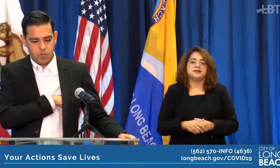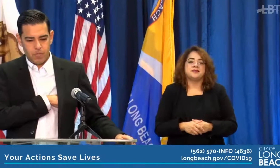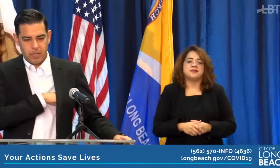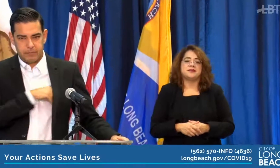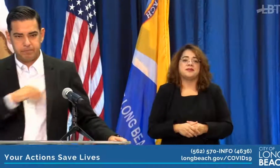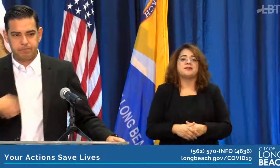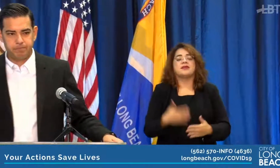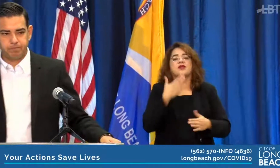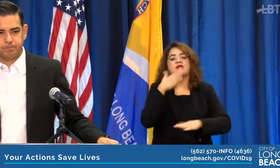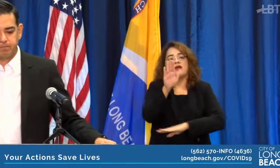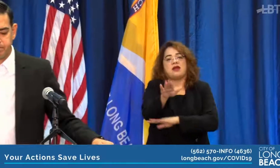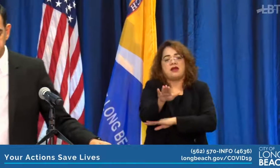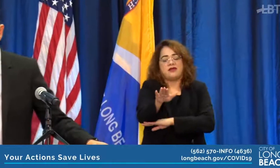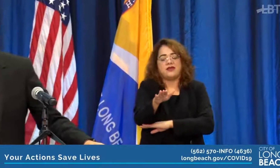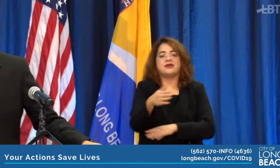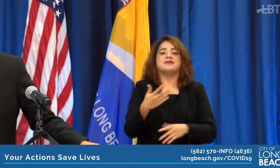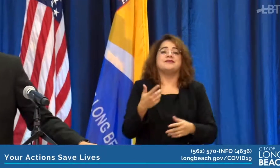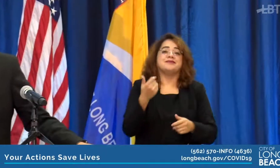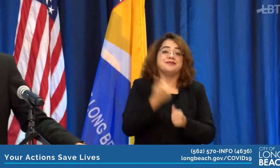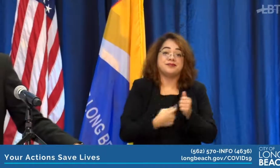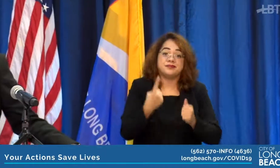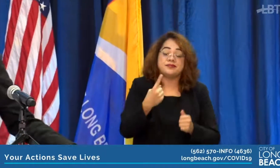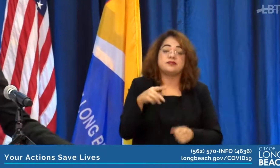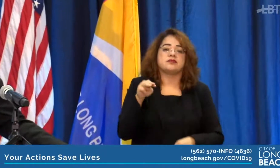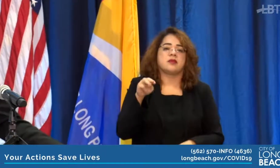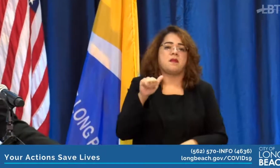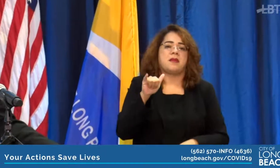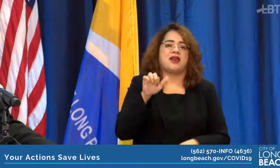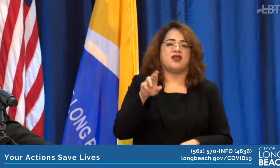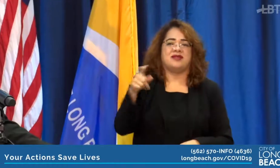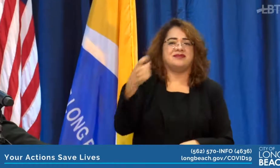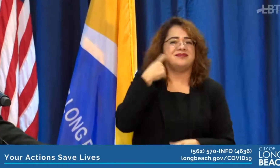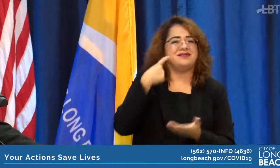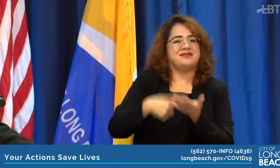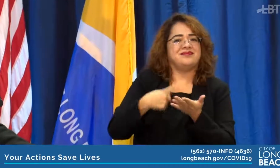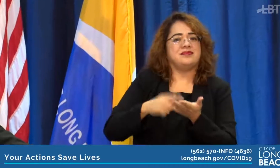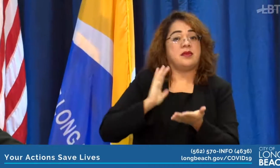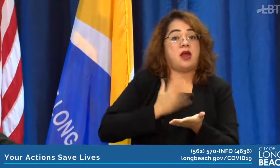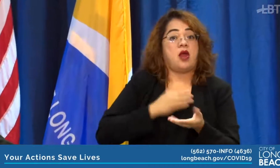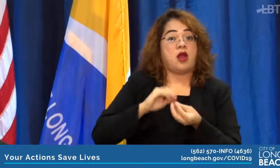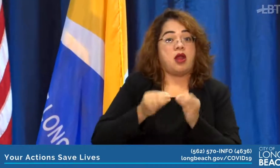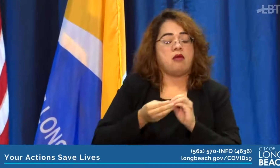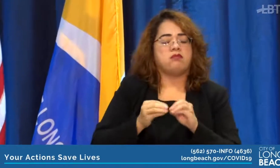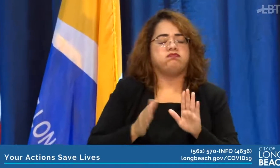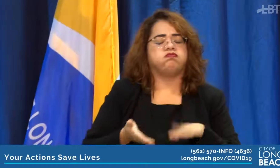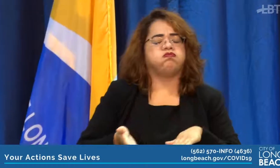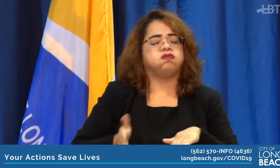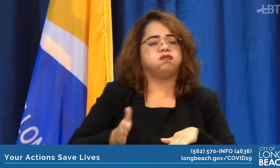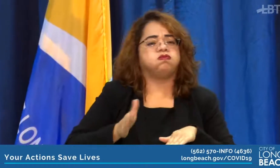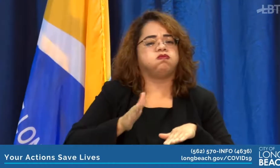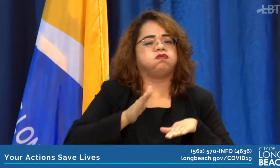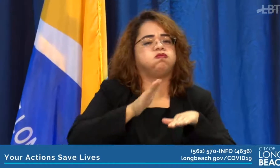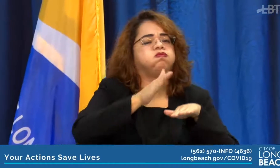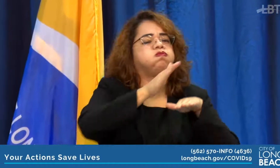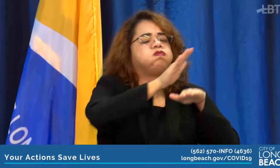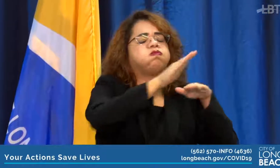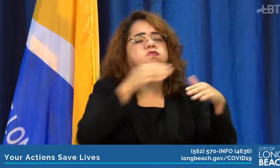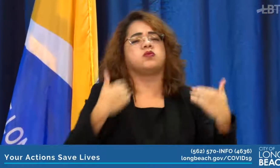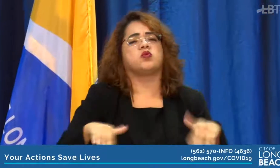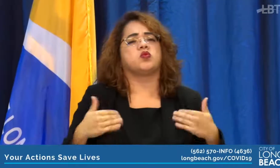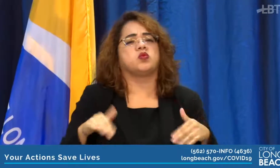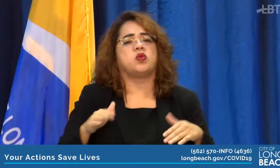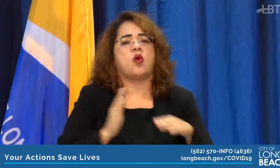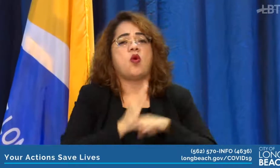All right, good afternoon, everybody. As the mayor has discussed, our numbers are increasing rapidly. We've had